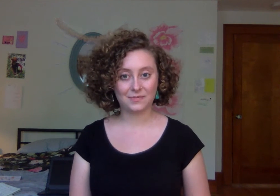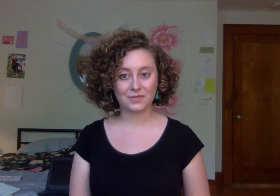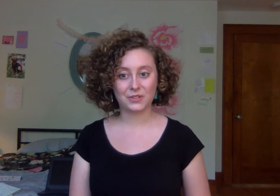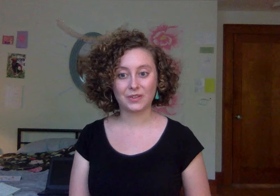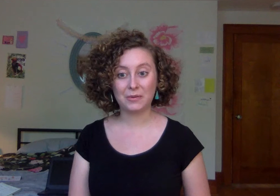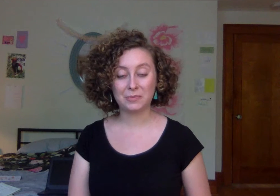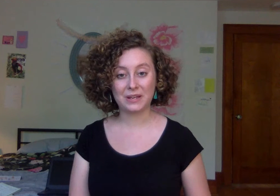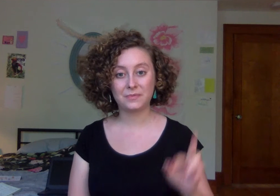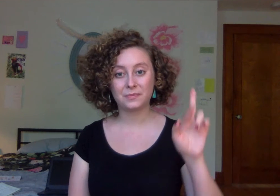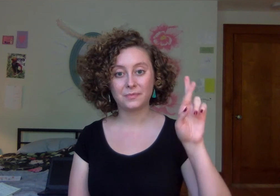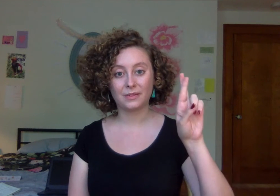So that would be